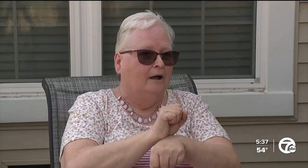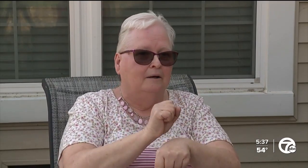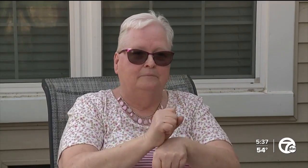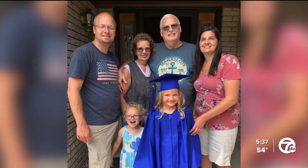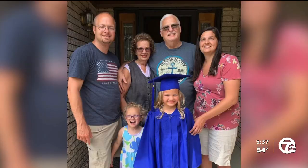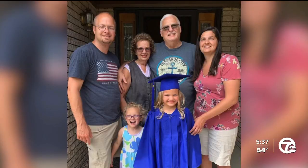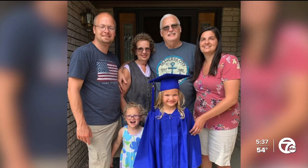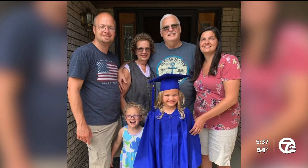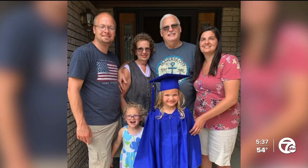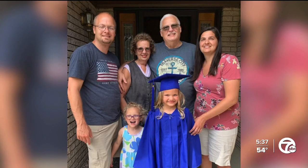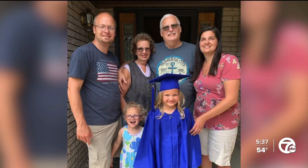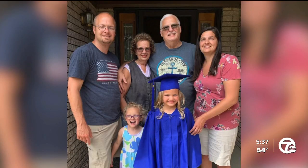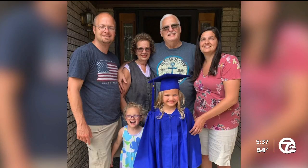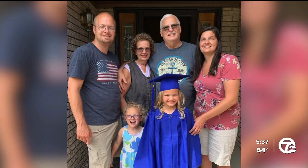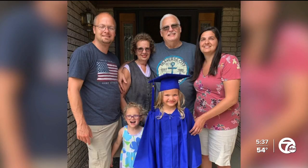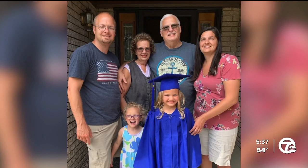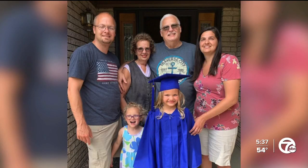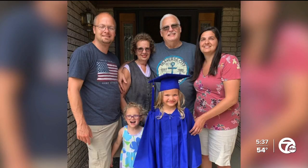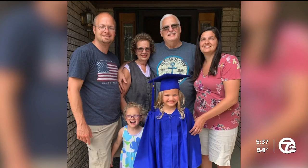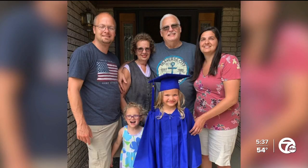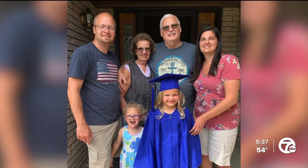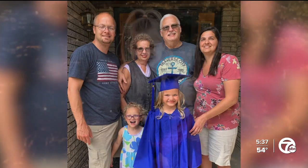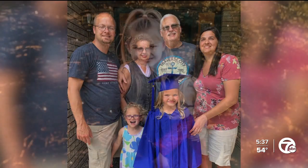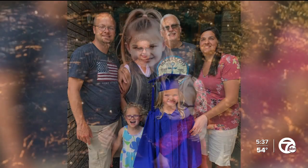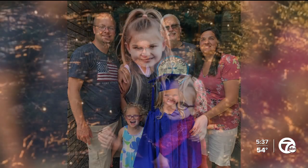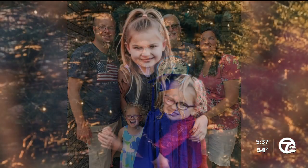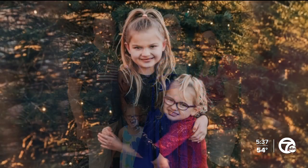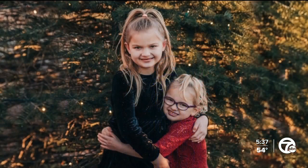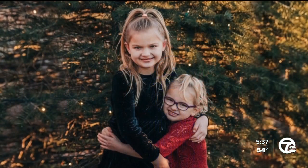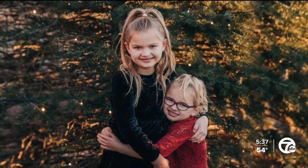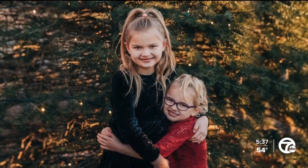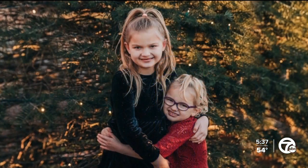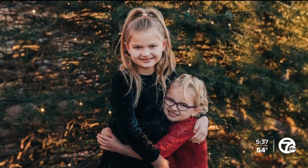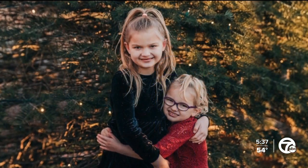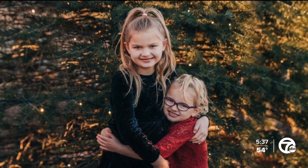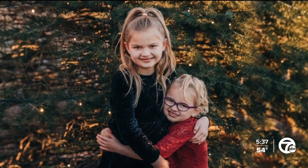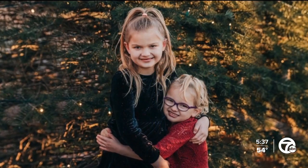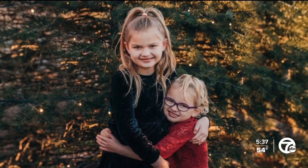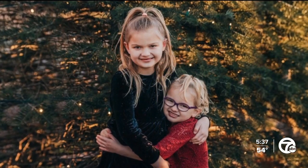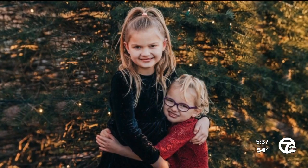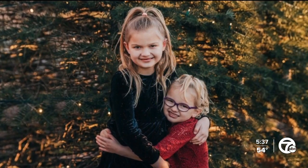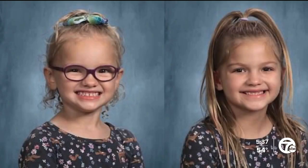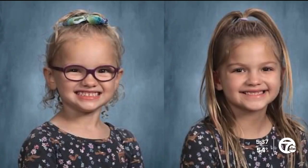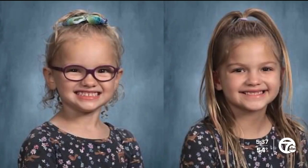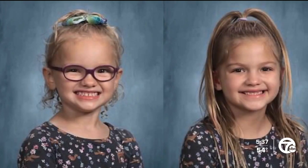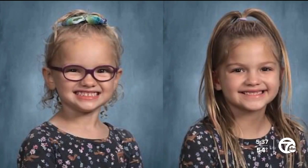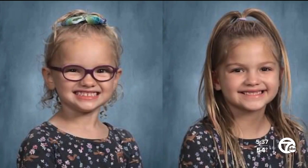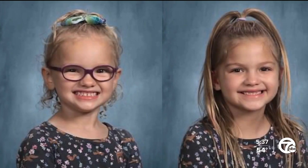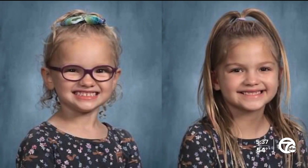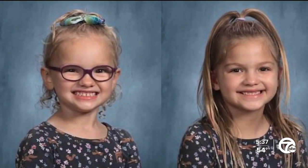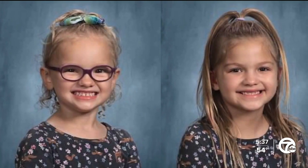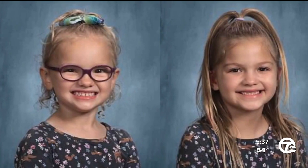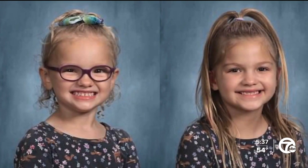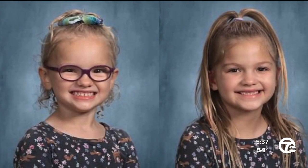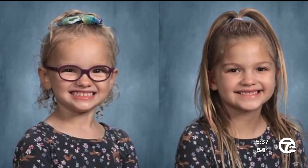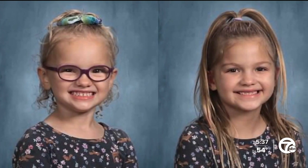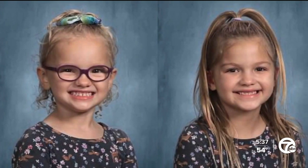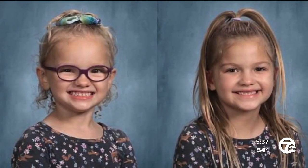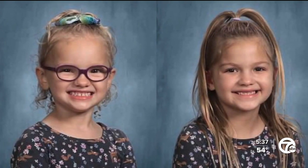skills. Deaf mom Rosemary Langevin, whose daughters began learning sign at birth, says the disparities are so stark,